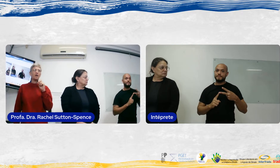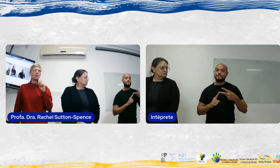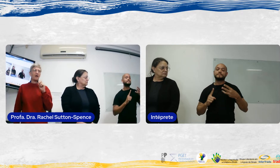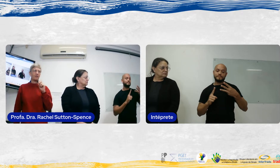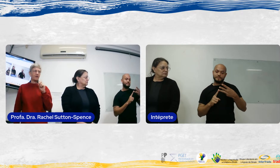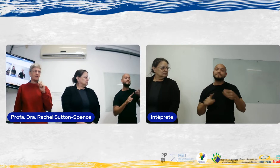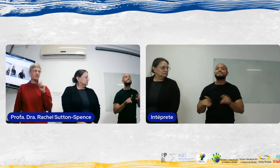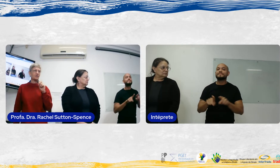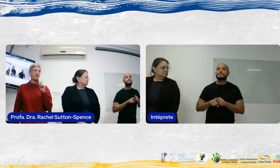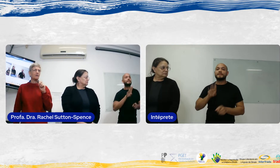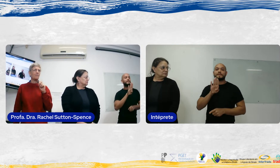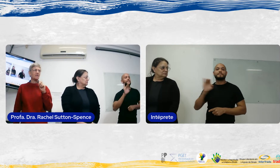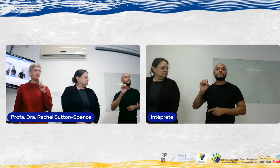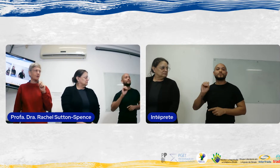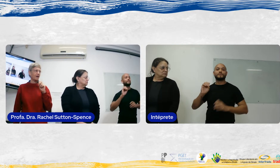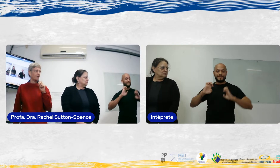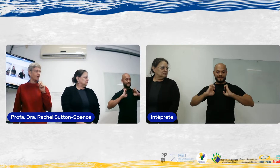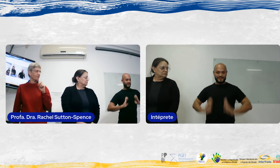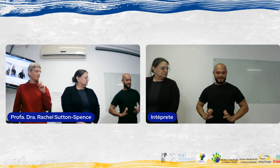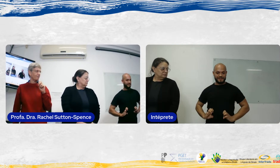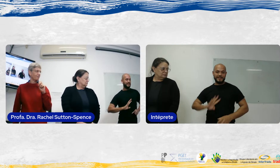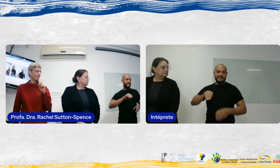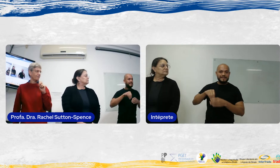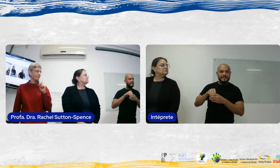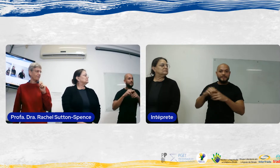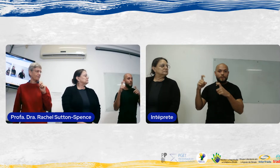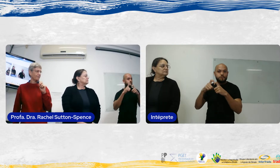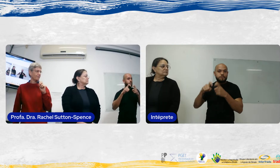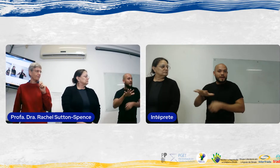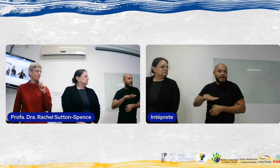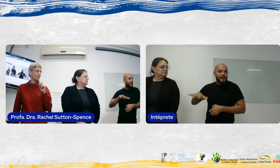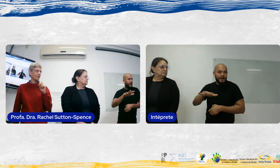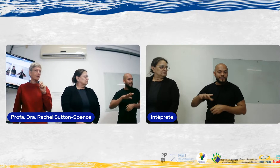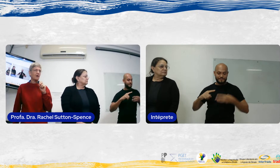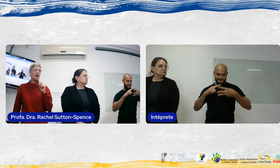and bioethics in the medical area.